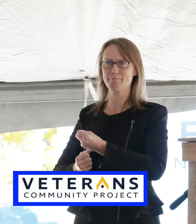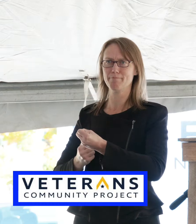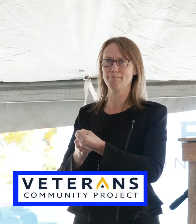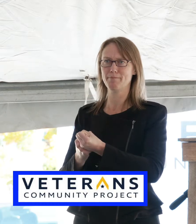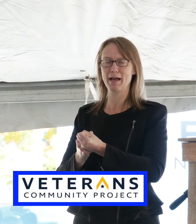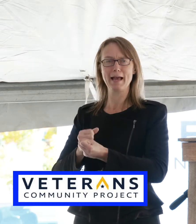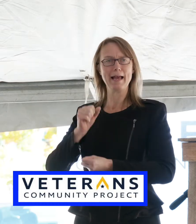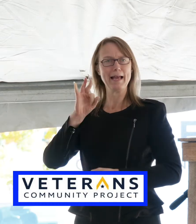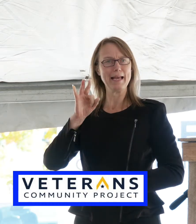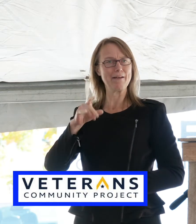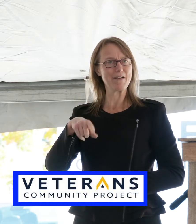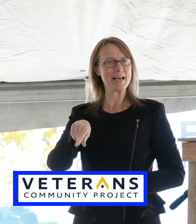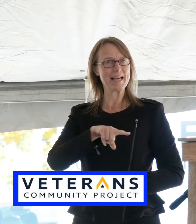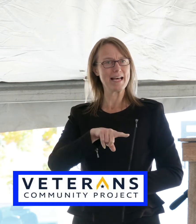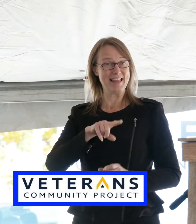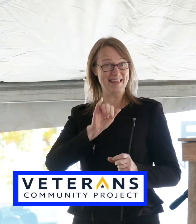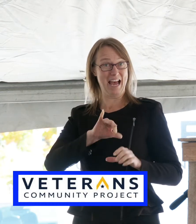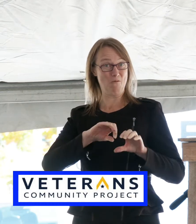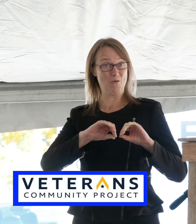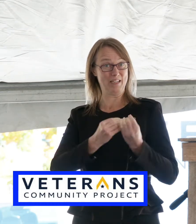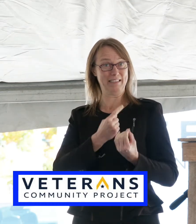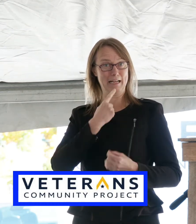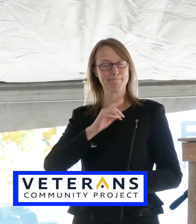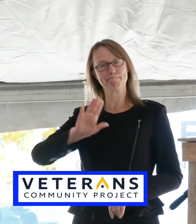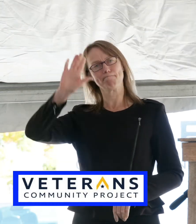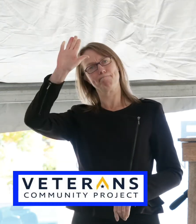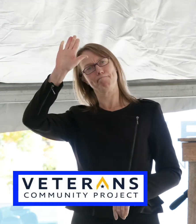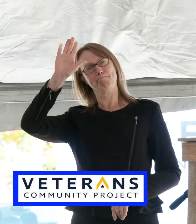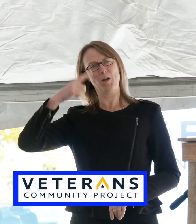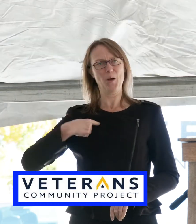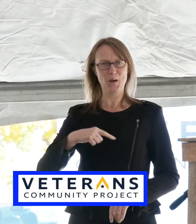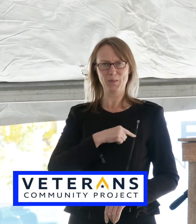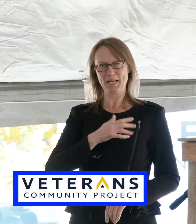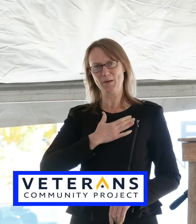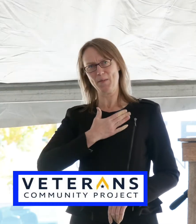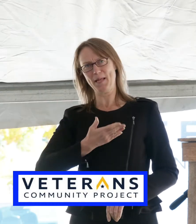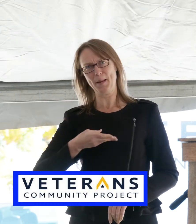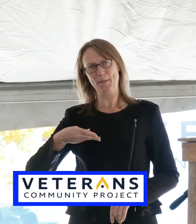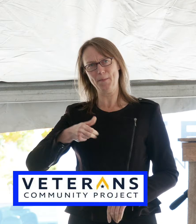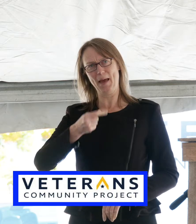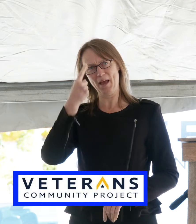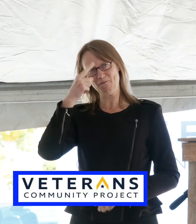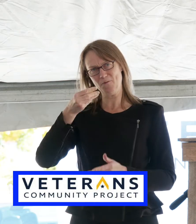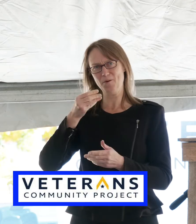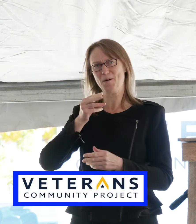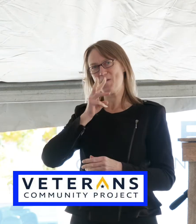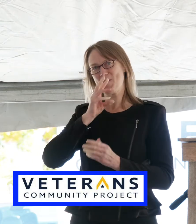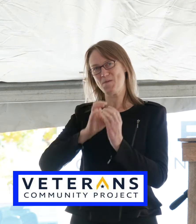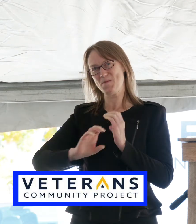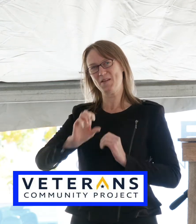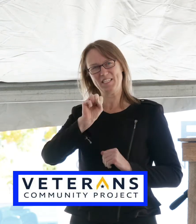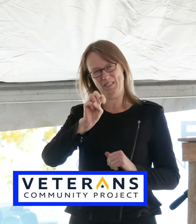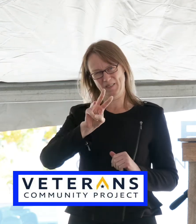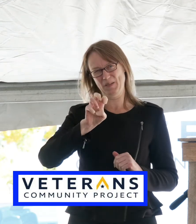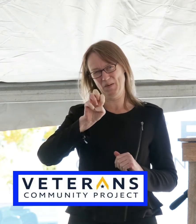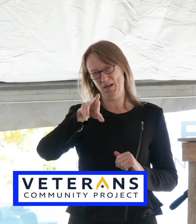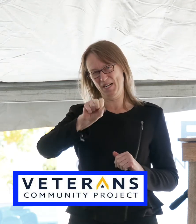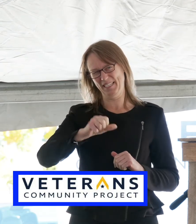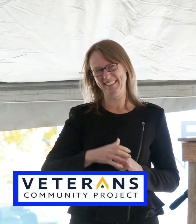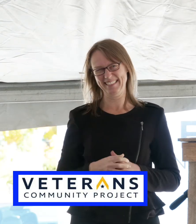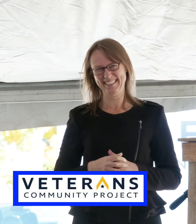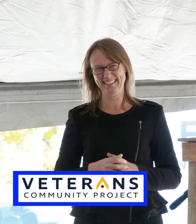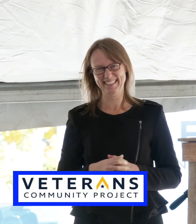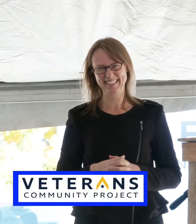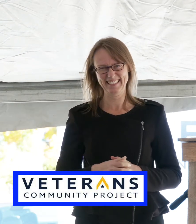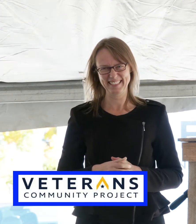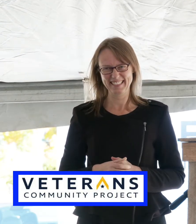in and say, we will help pay for the sewers. That's what Veterans United Foundation did in Kansas City with the initial project with our